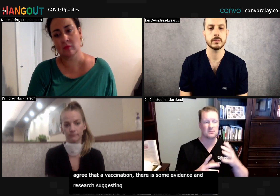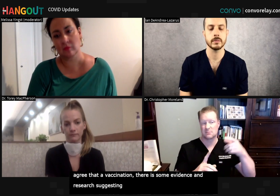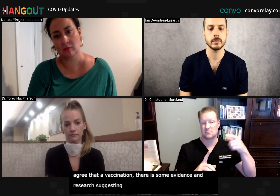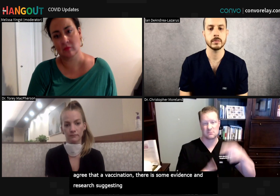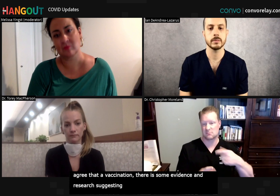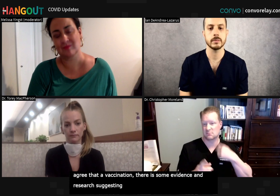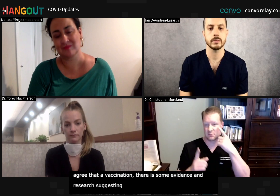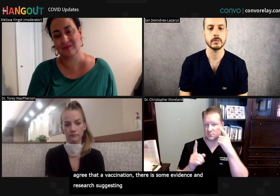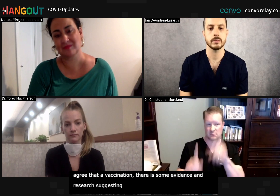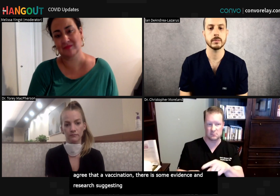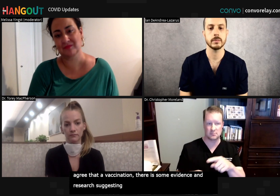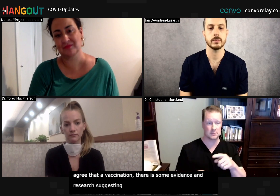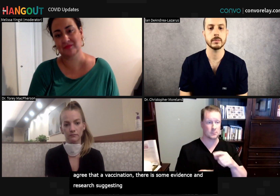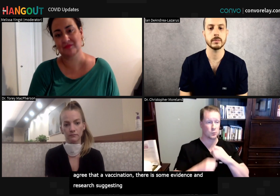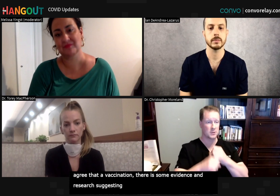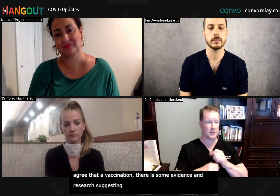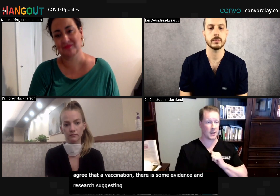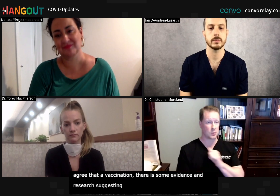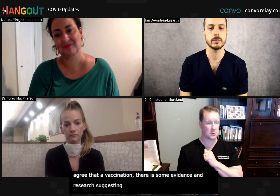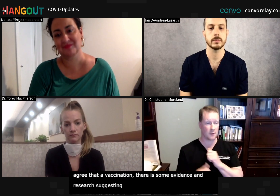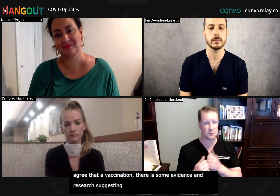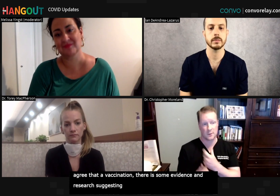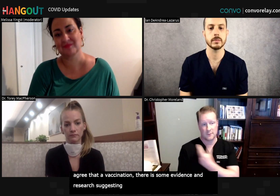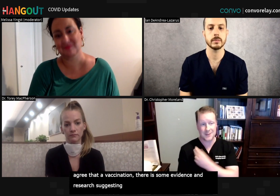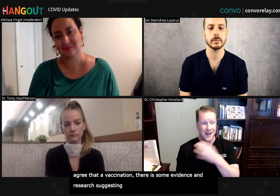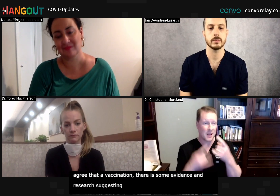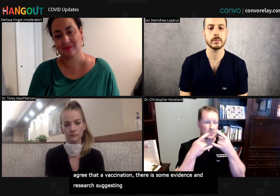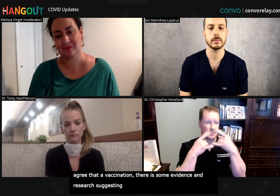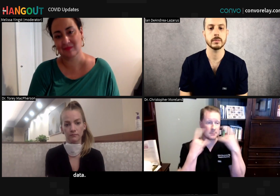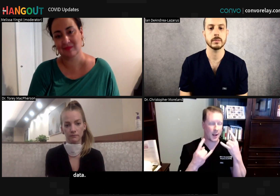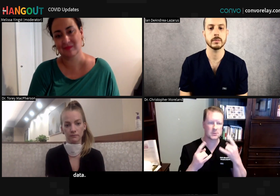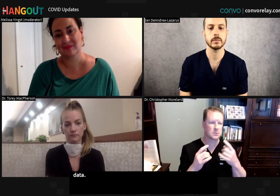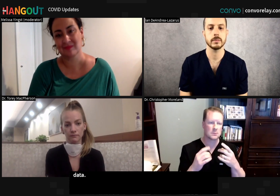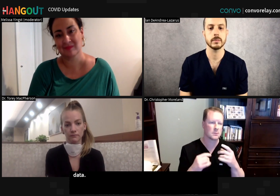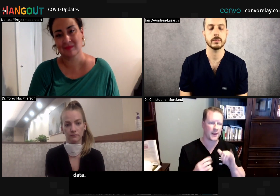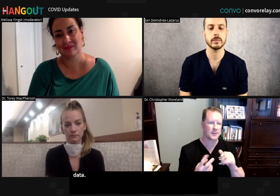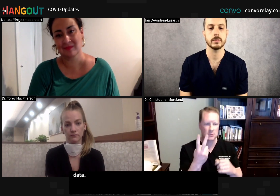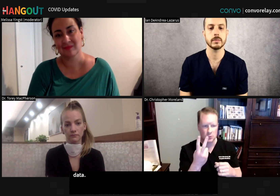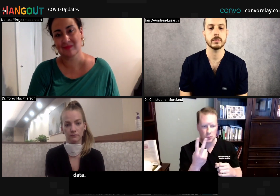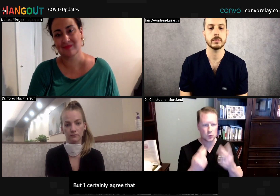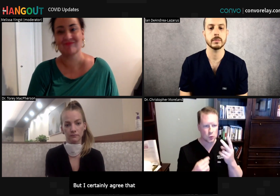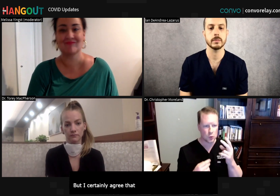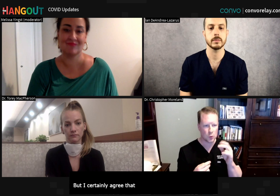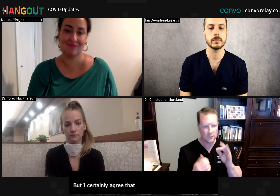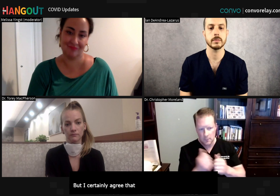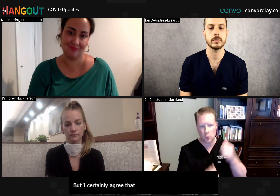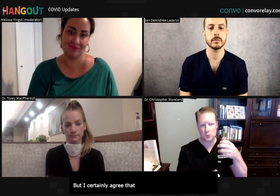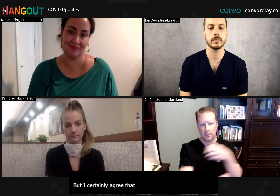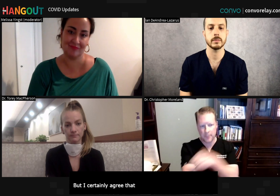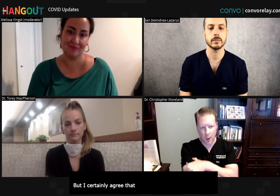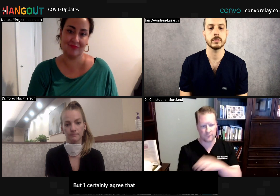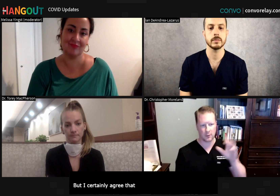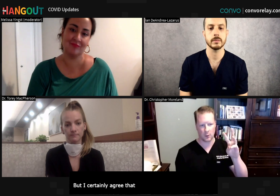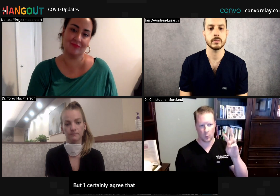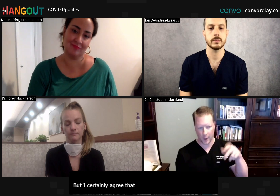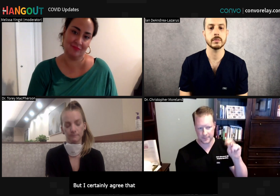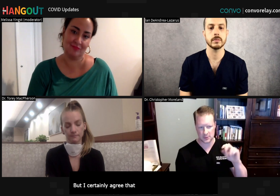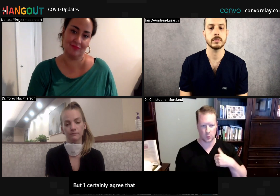data. But I certainly agree that protect ourselves with the vaccine and with a mask are two of the most